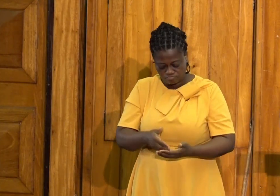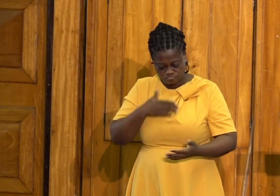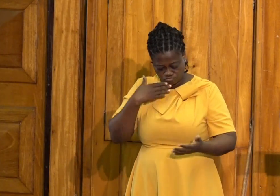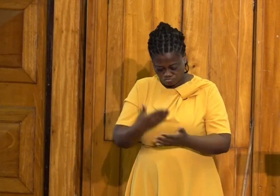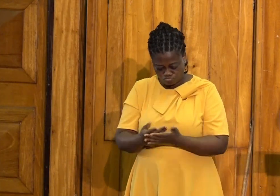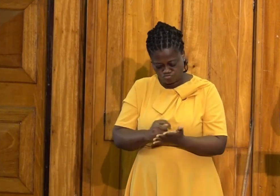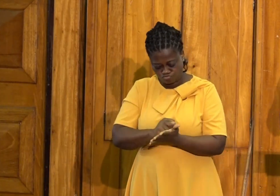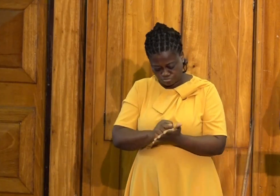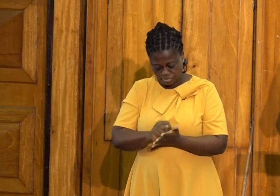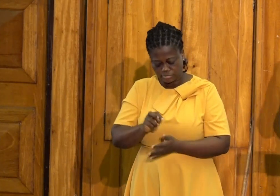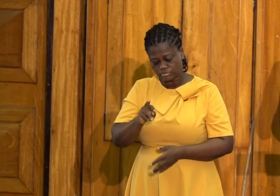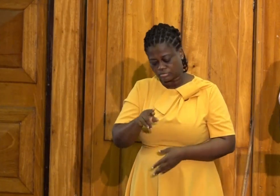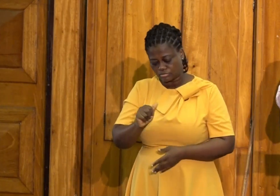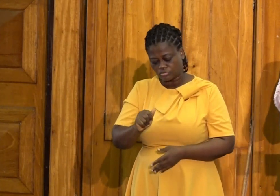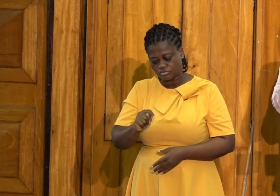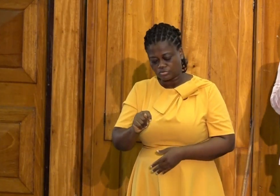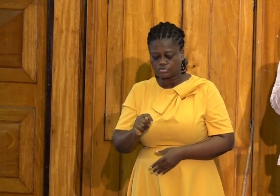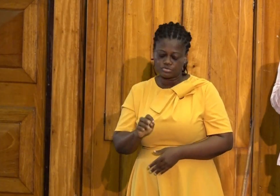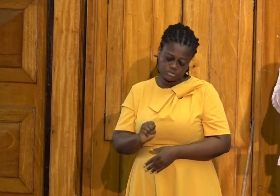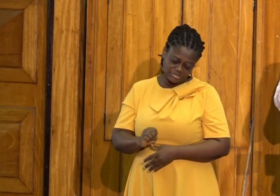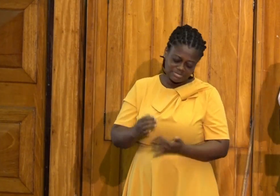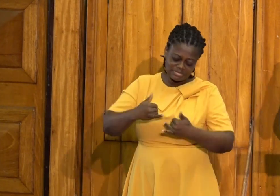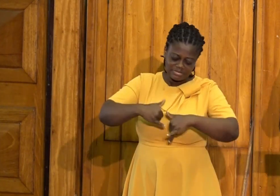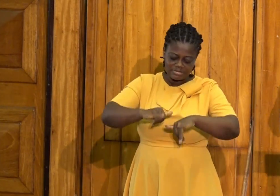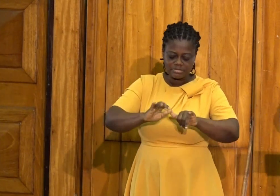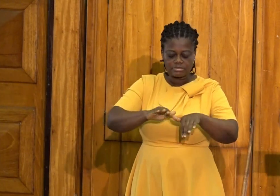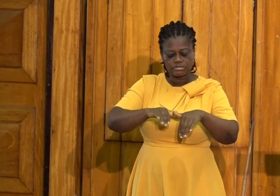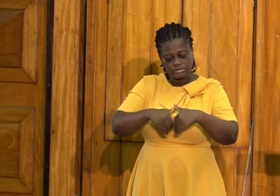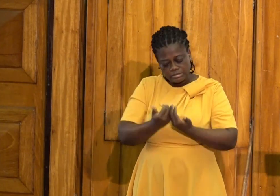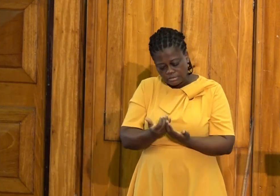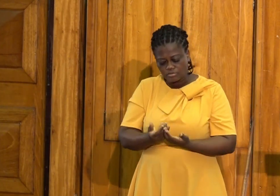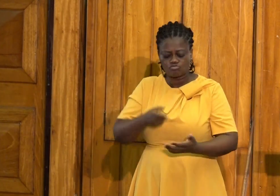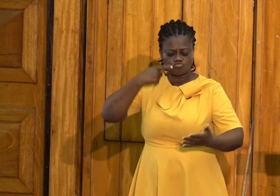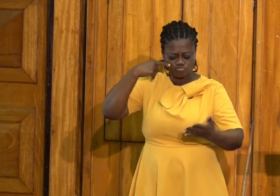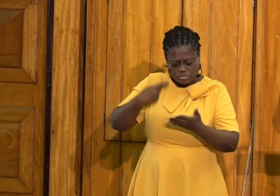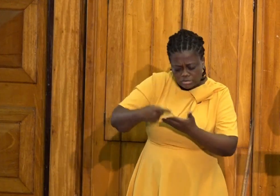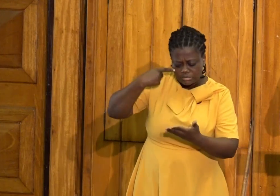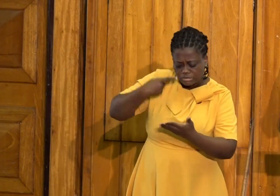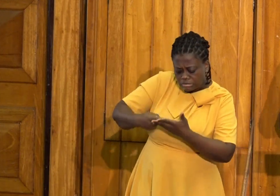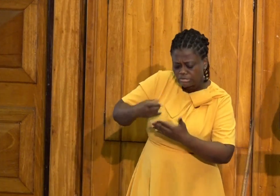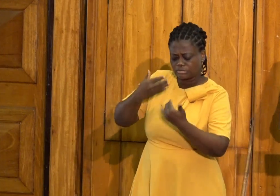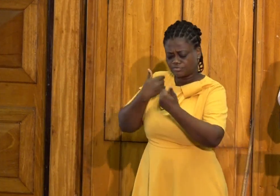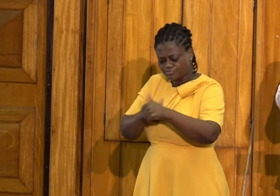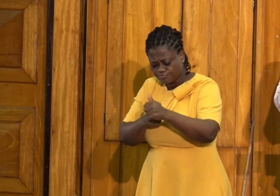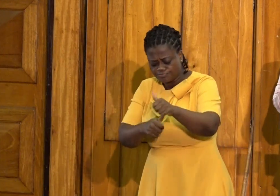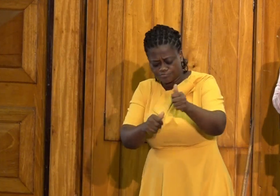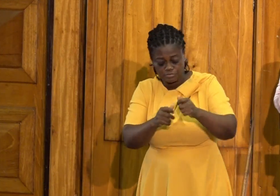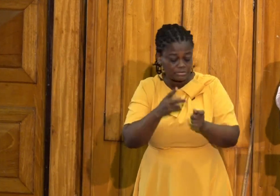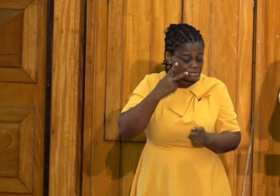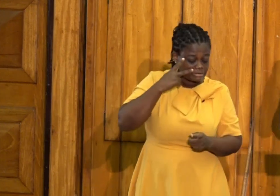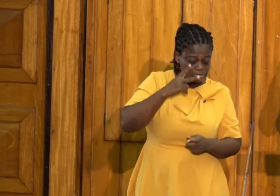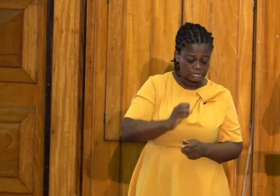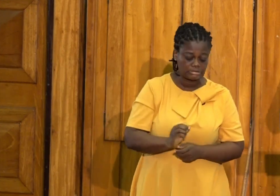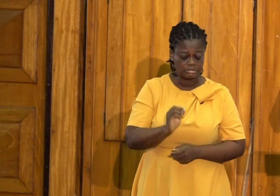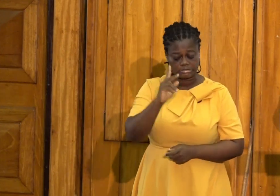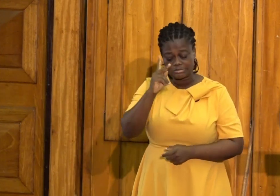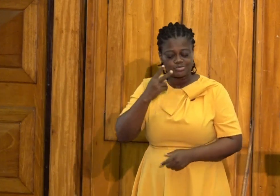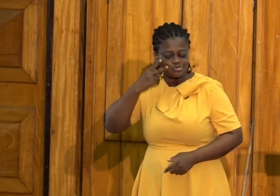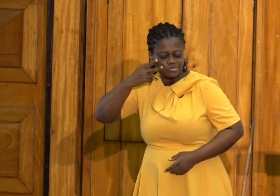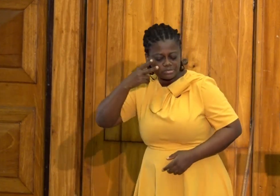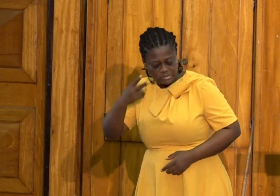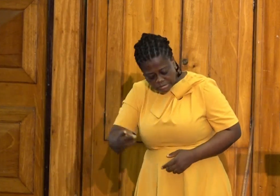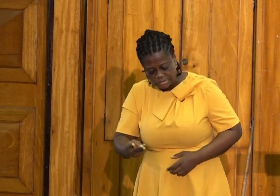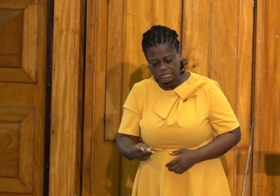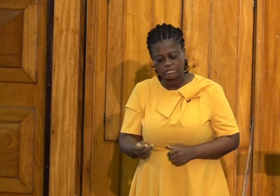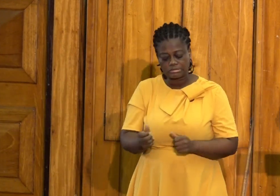remains a gap. Therefore, strengthening tracking and linking post-treatment follow-up with